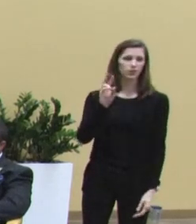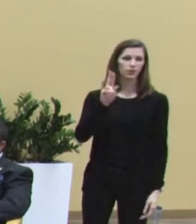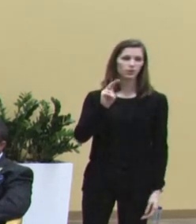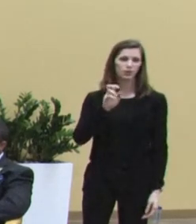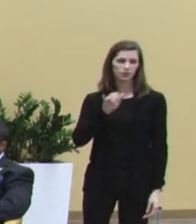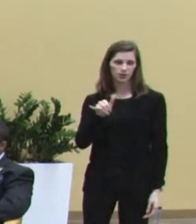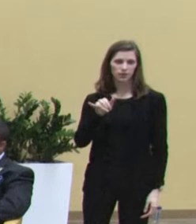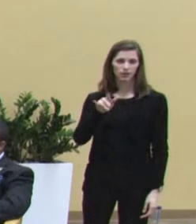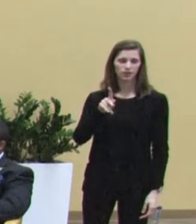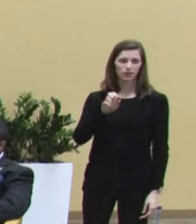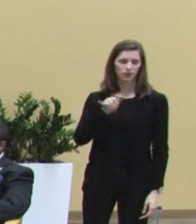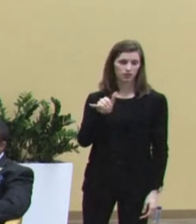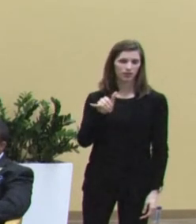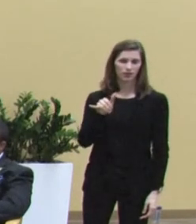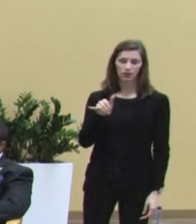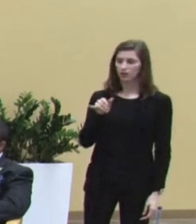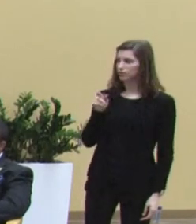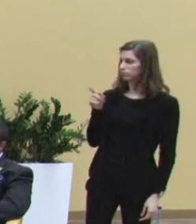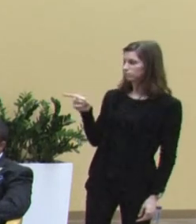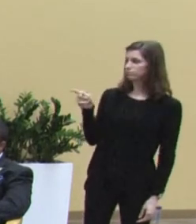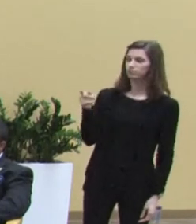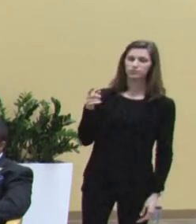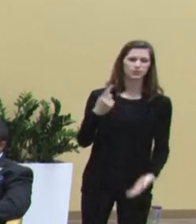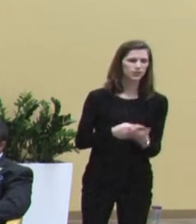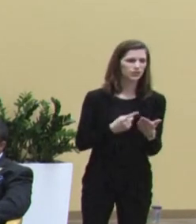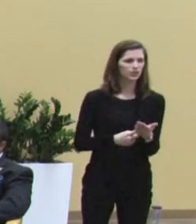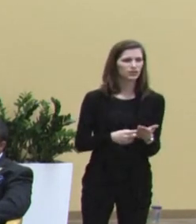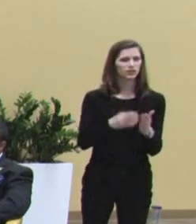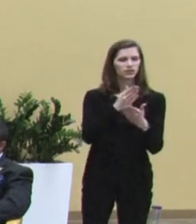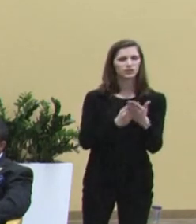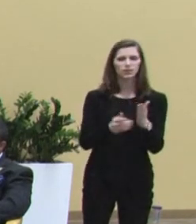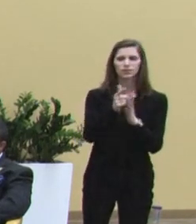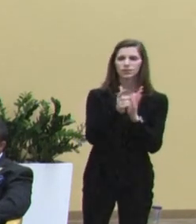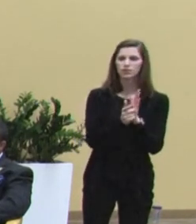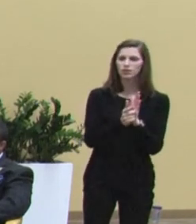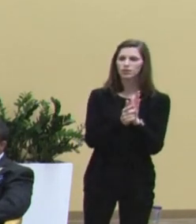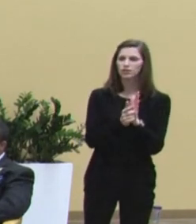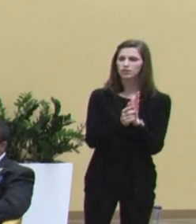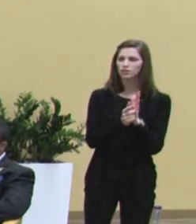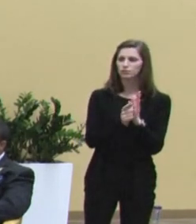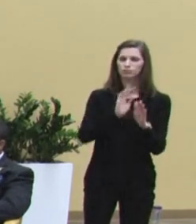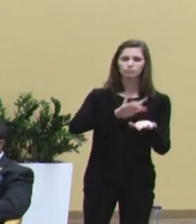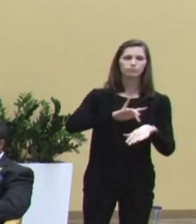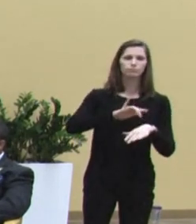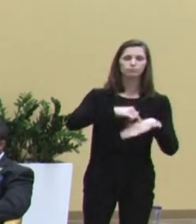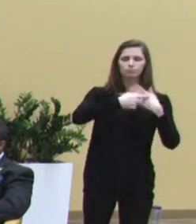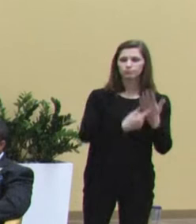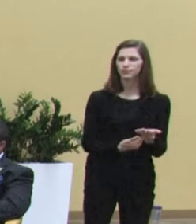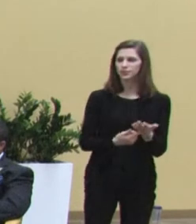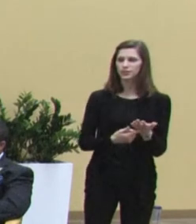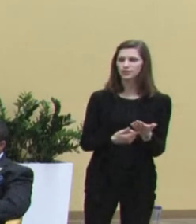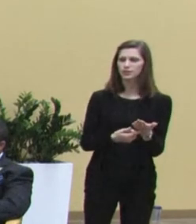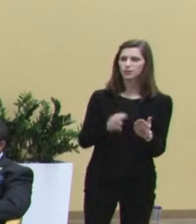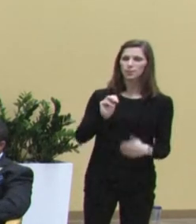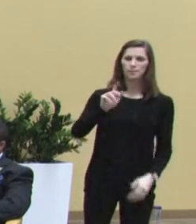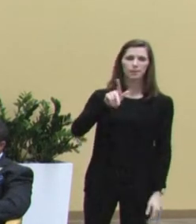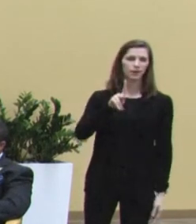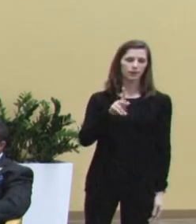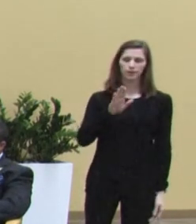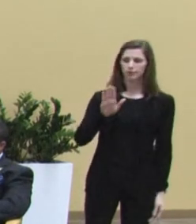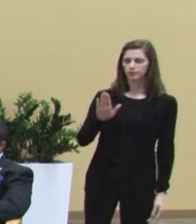to us today about, you know, some of the legal implications of Dr. King's message. What would Dr. King say